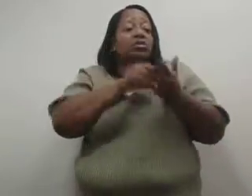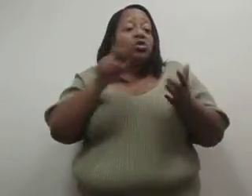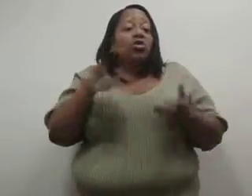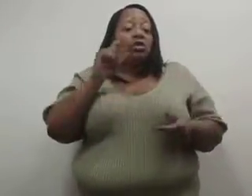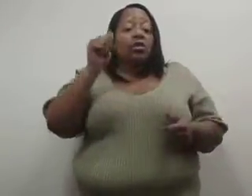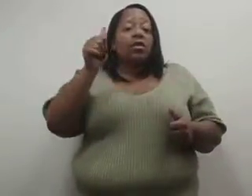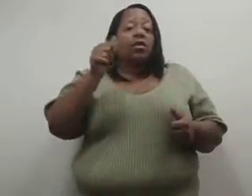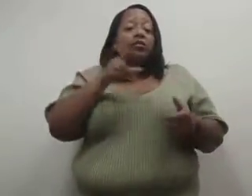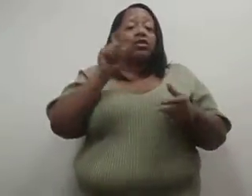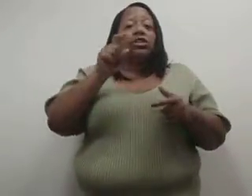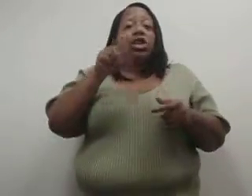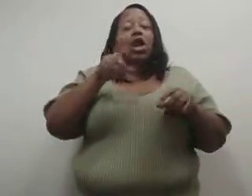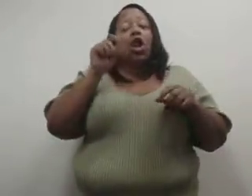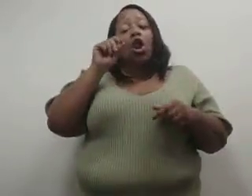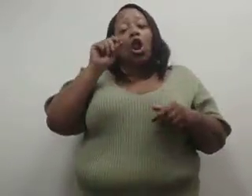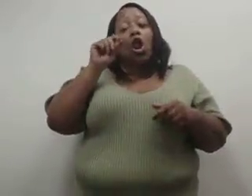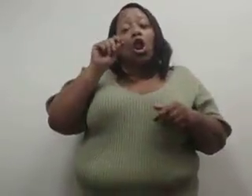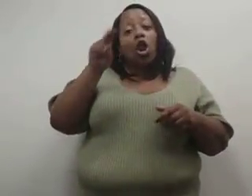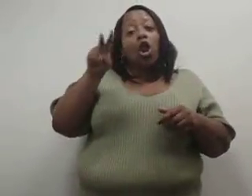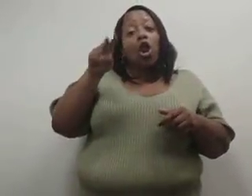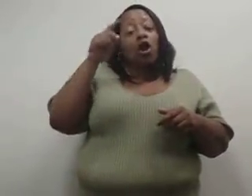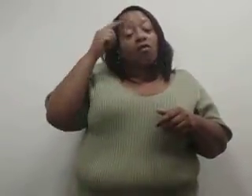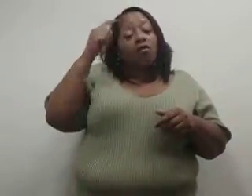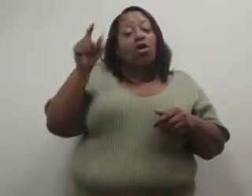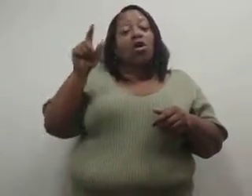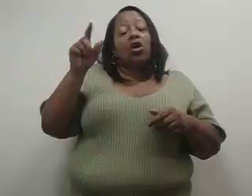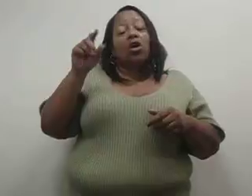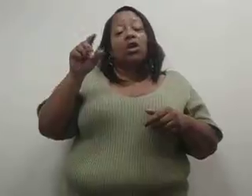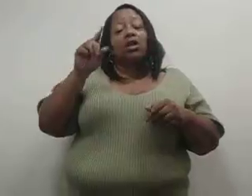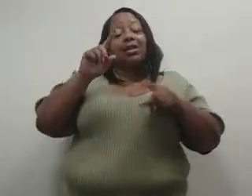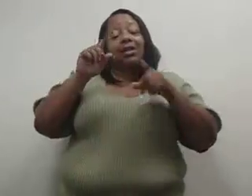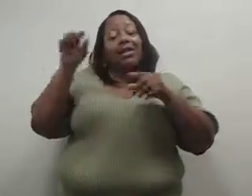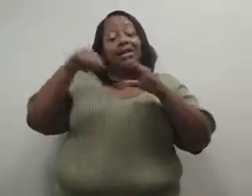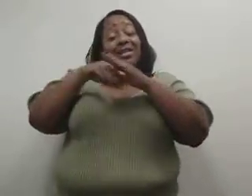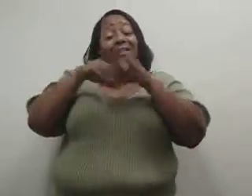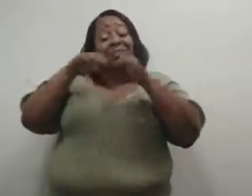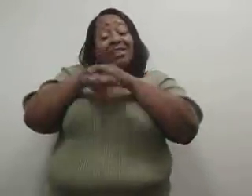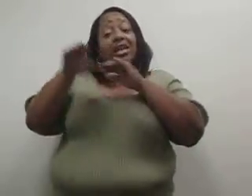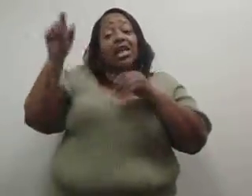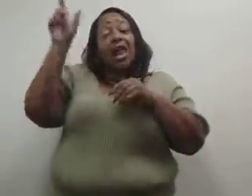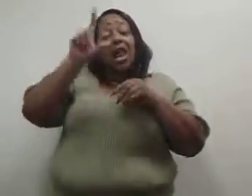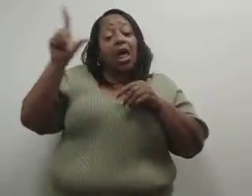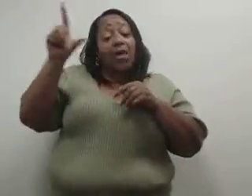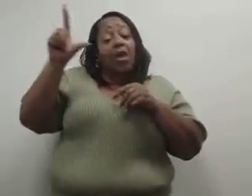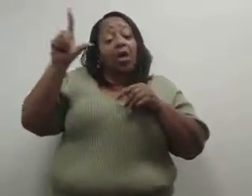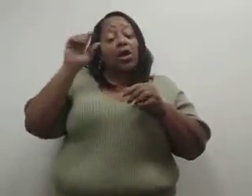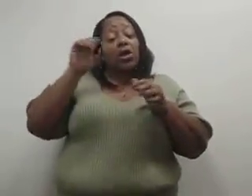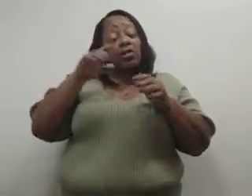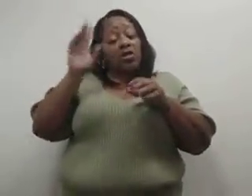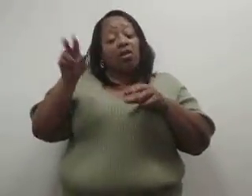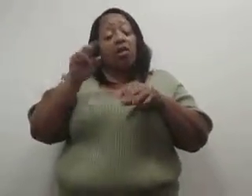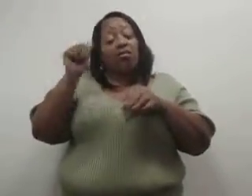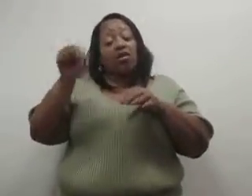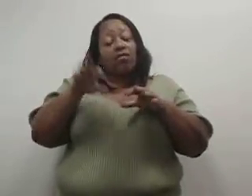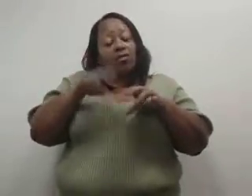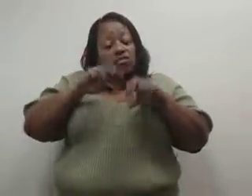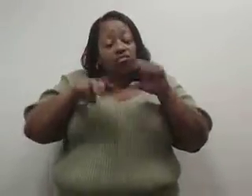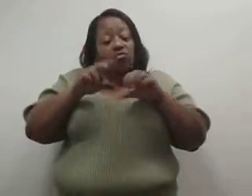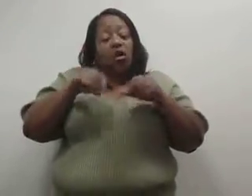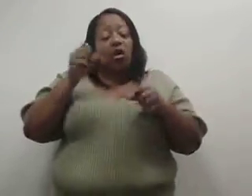use the computer system in the library instead of looking on the web, even though I know the web is the way of the future. I'm a little old-fashioned, and I